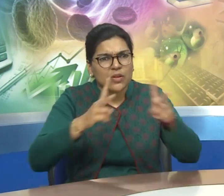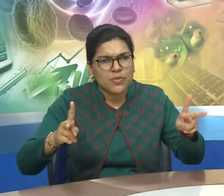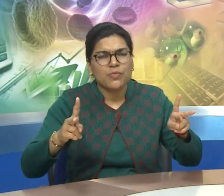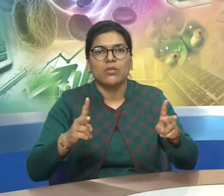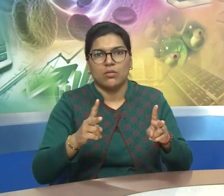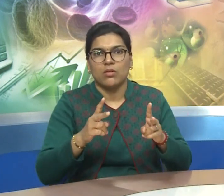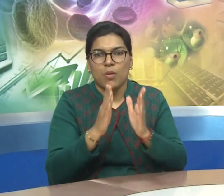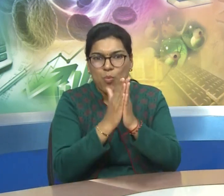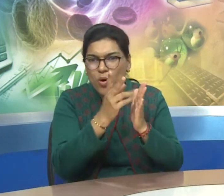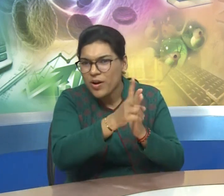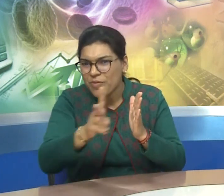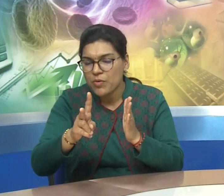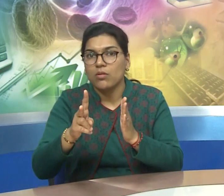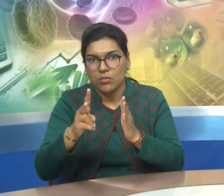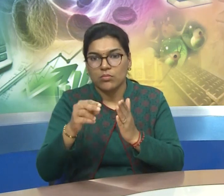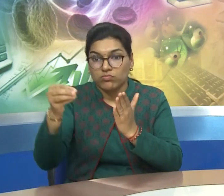Record the collection of the library.